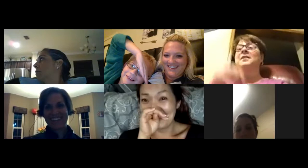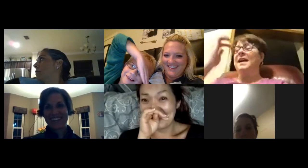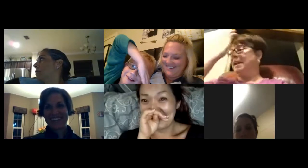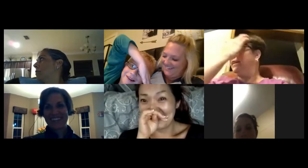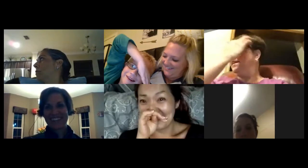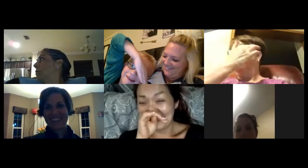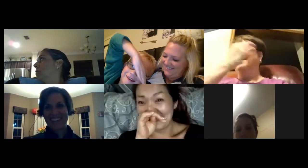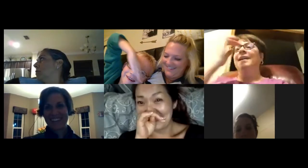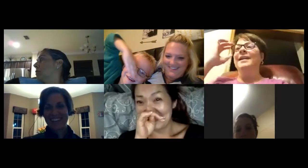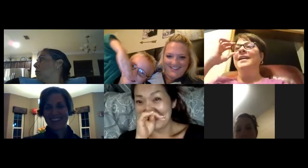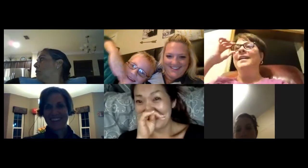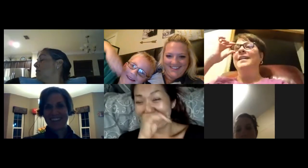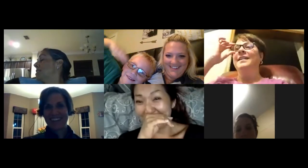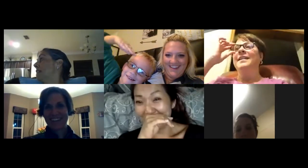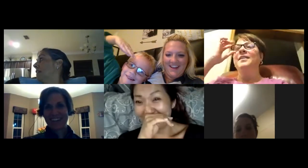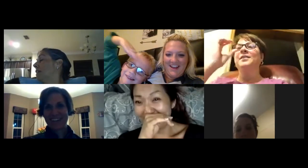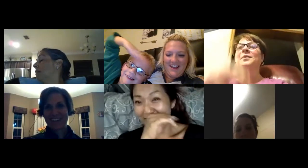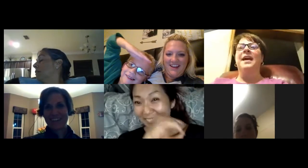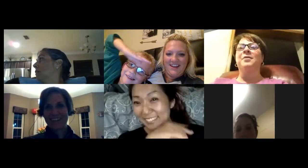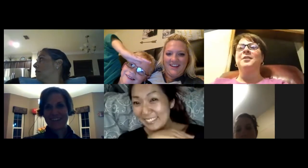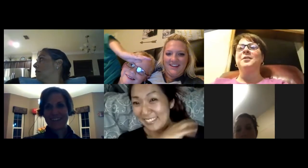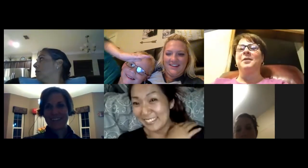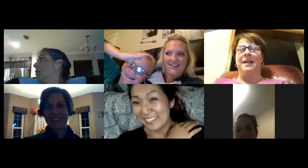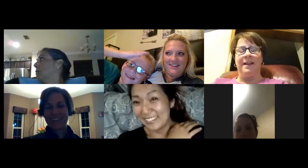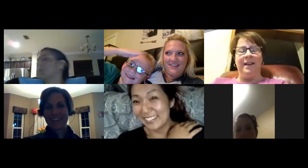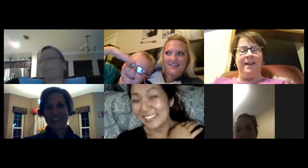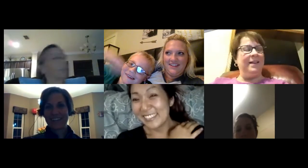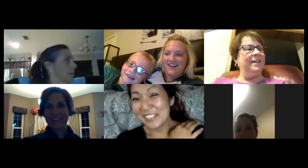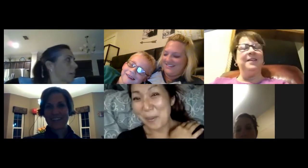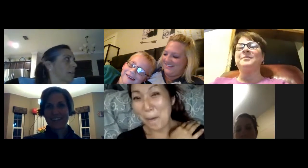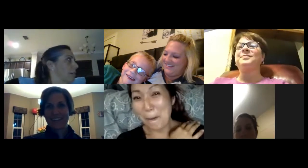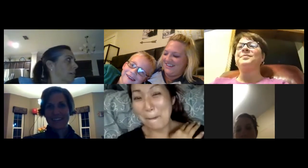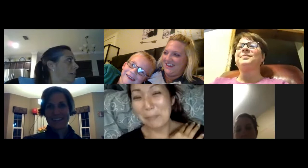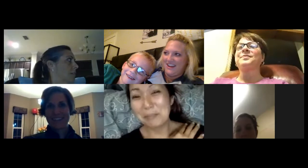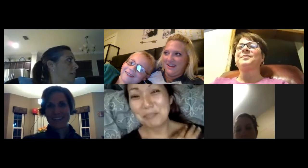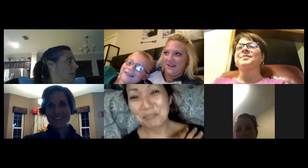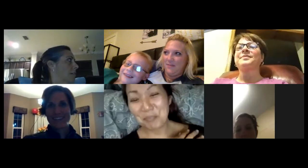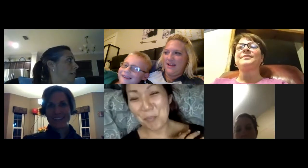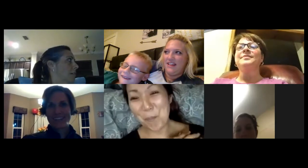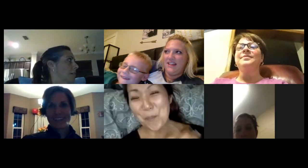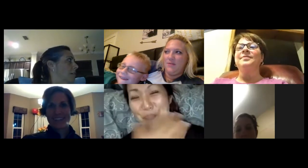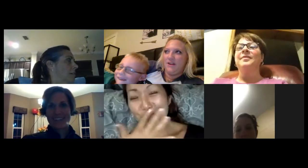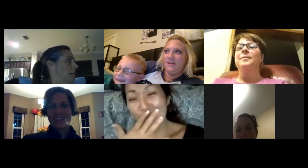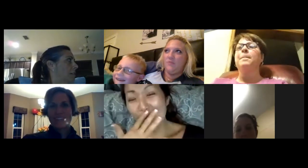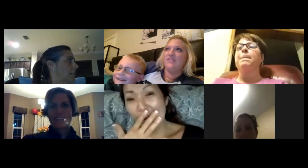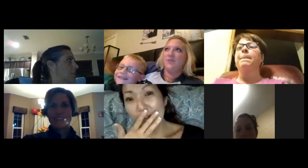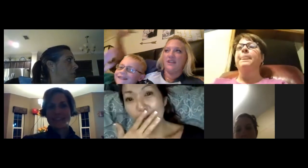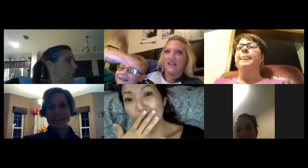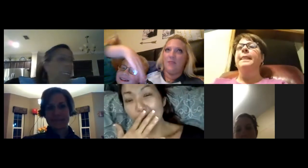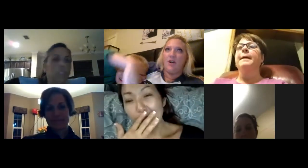okay. They'll go with that one too, won't they? Yes. Yeah, but I think once we could tell them our name,